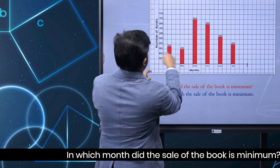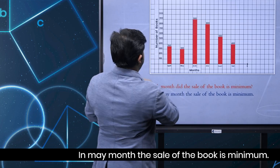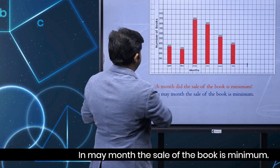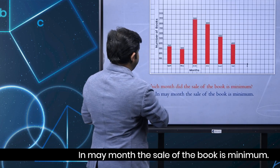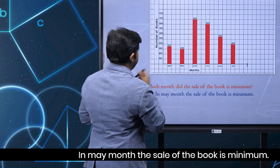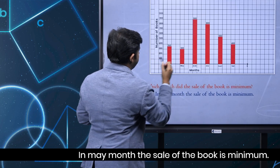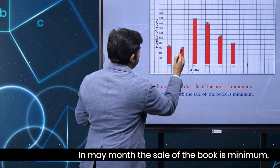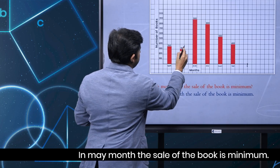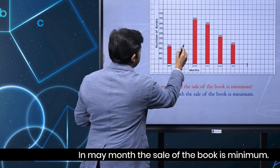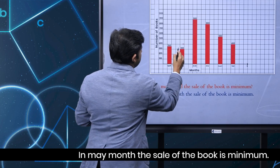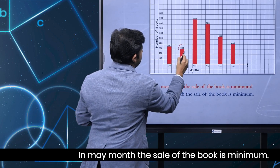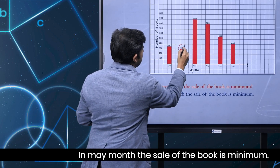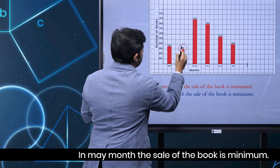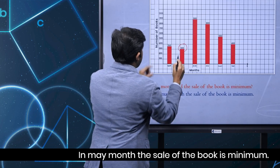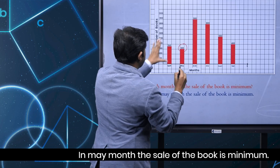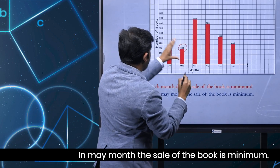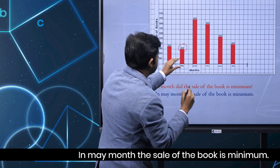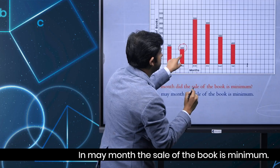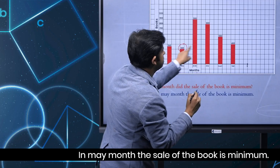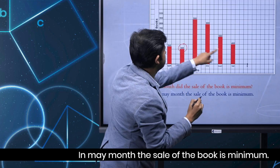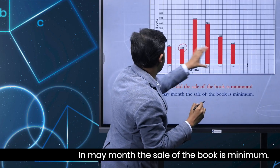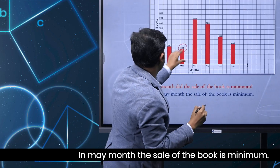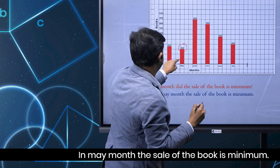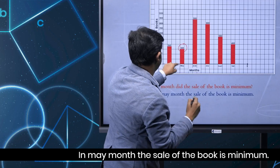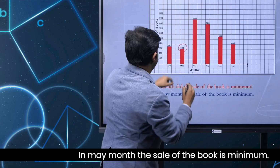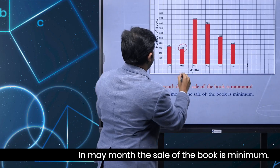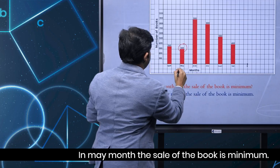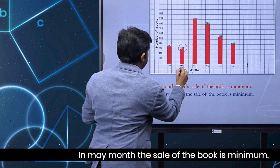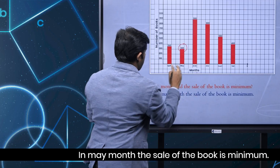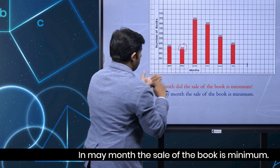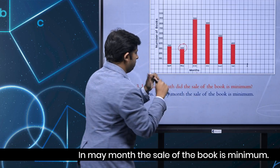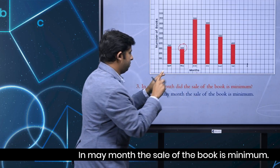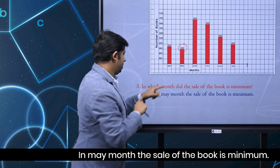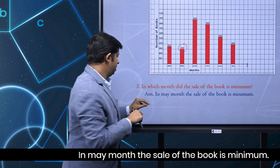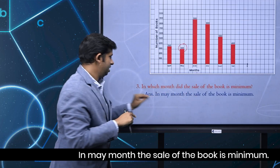In May month, the sale of the book is minimum.